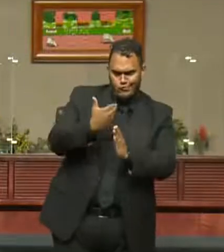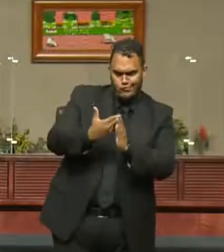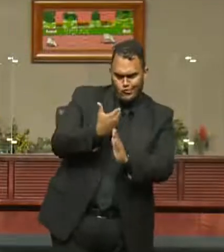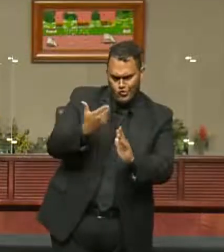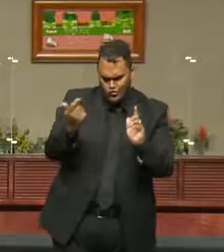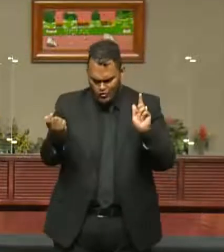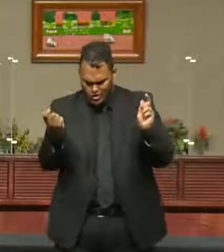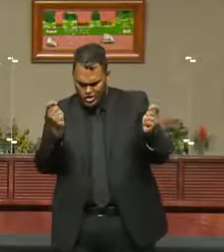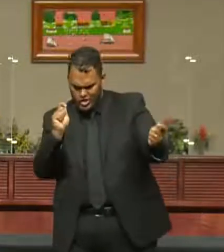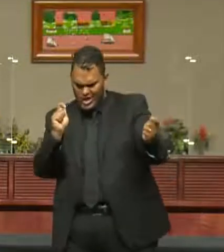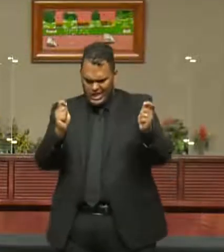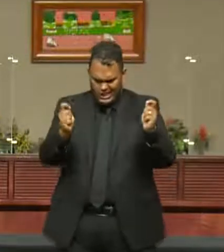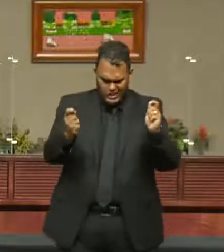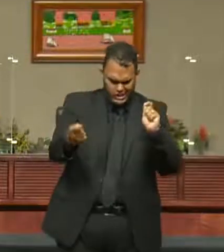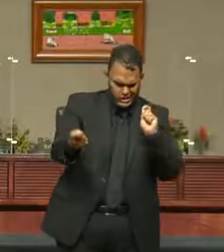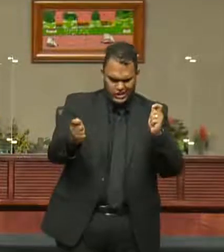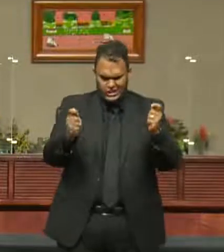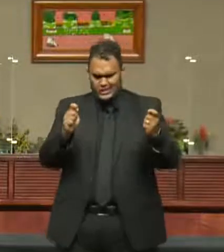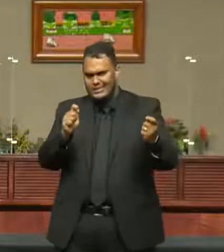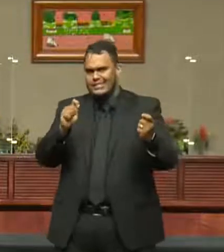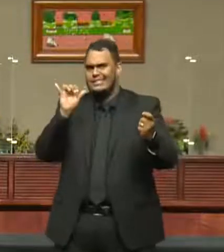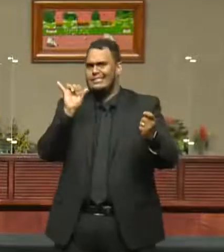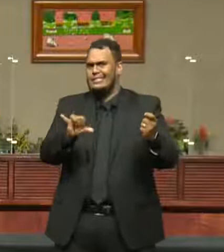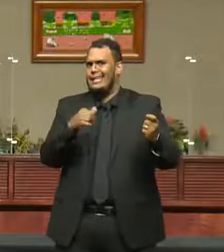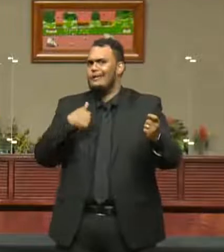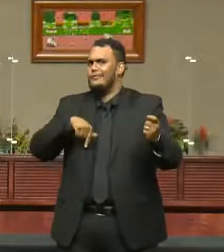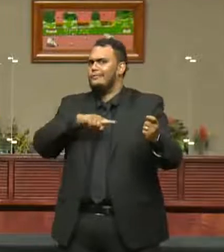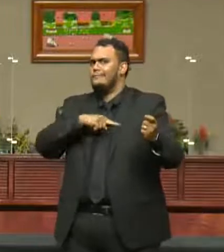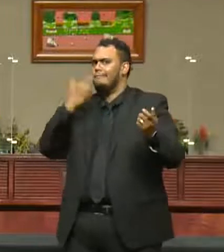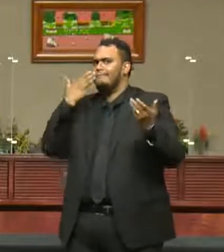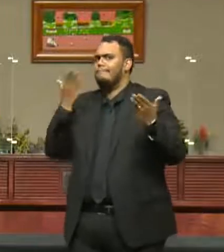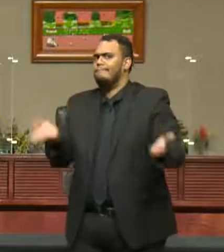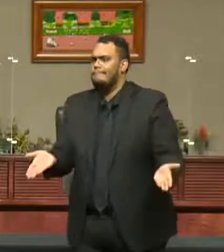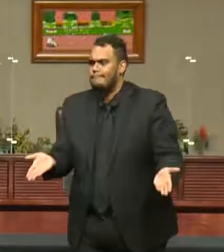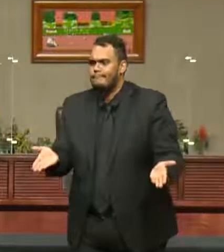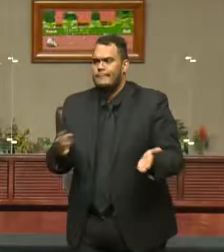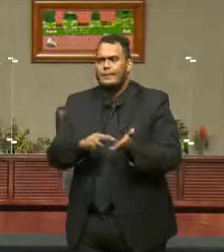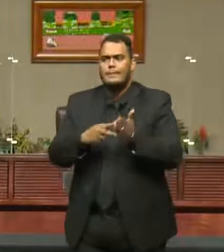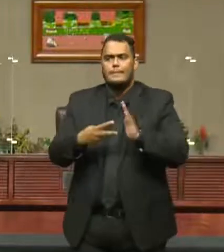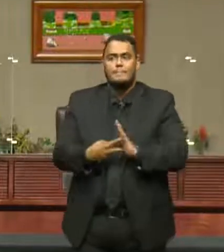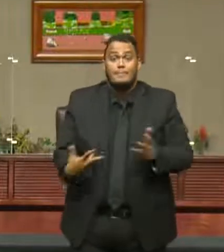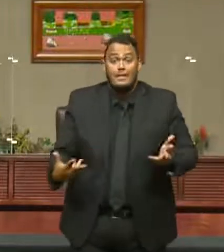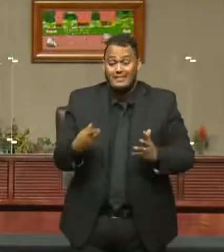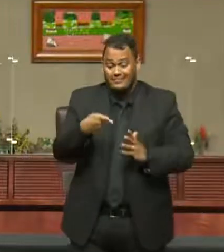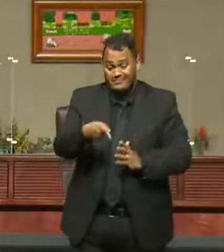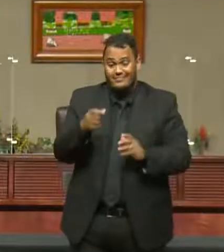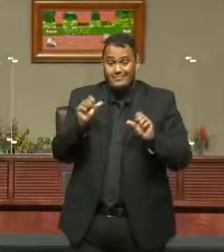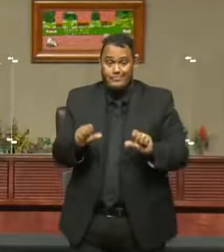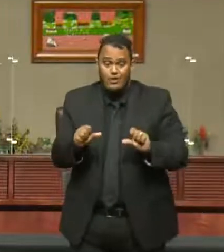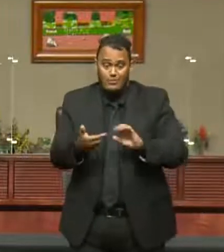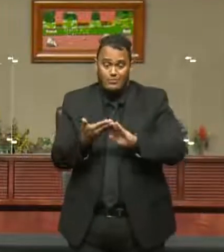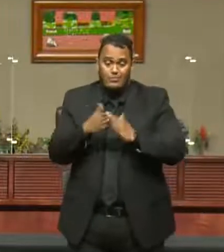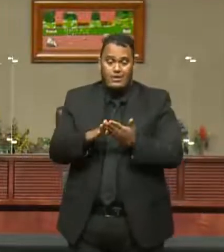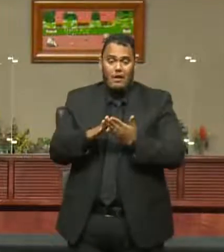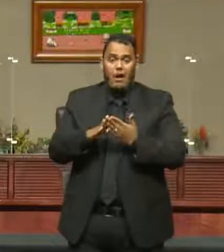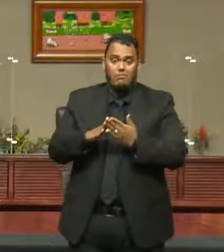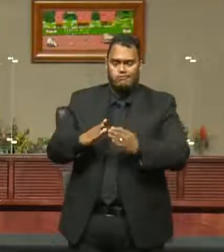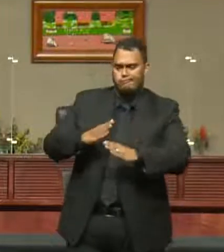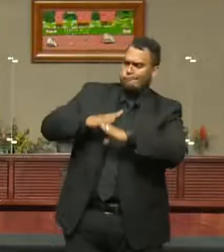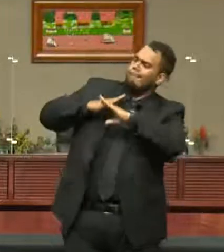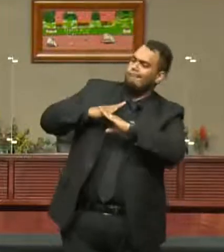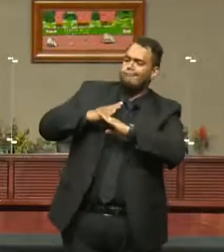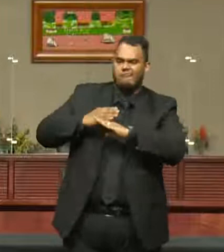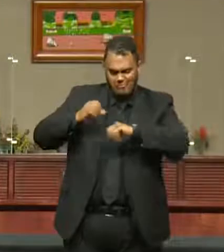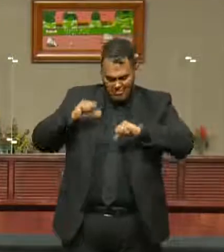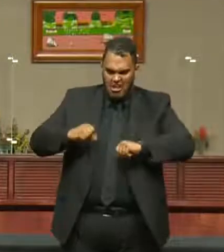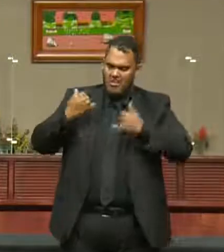that may become resistant to some or the vaccines. So that's always been debated. That's